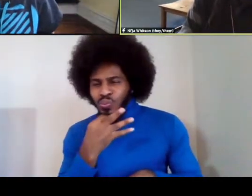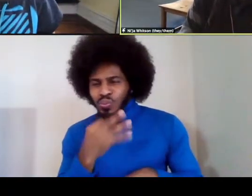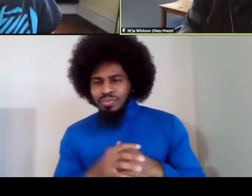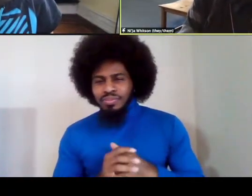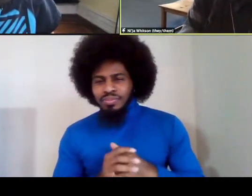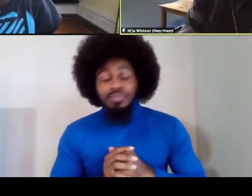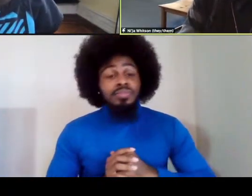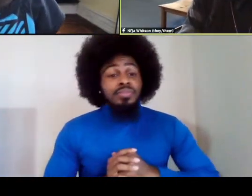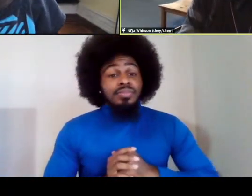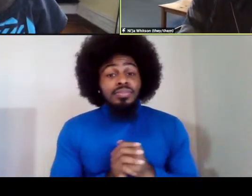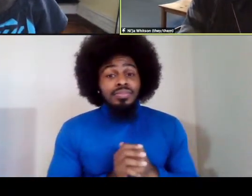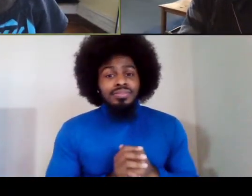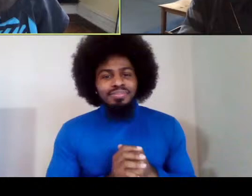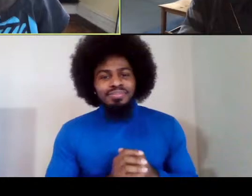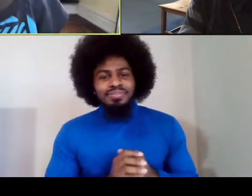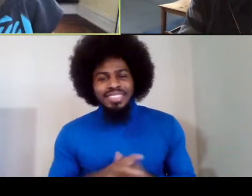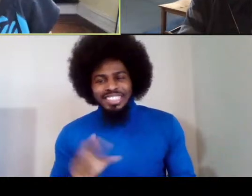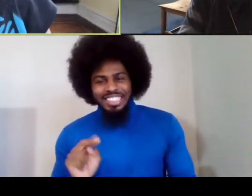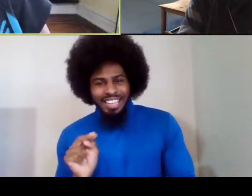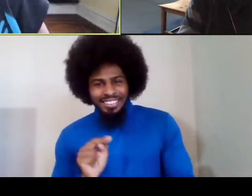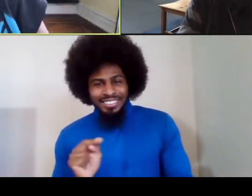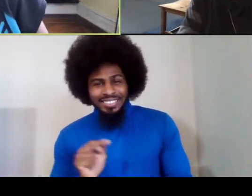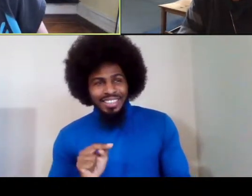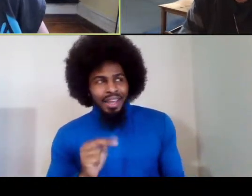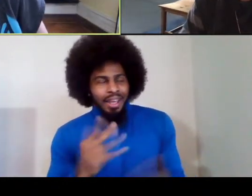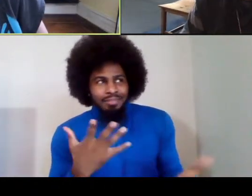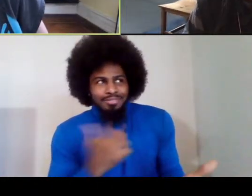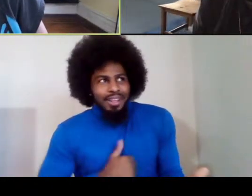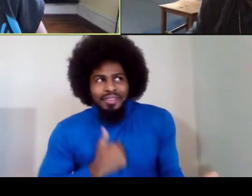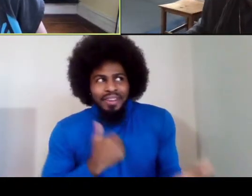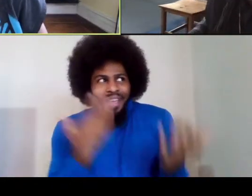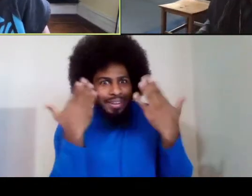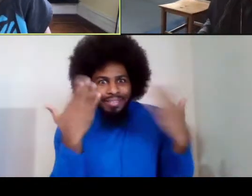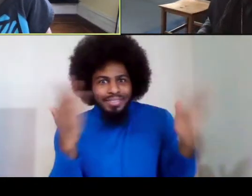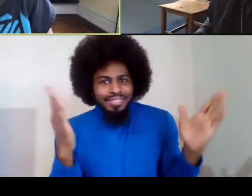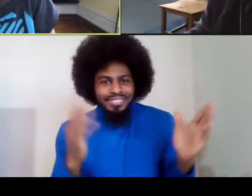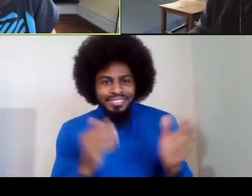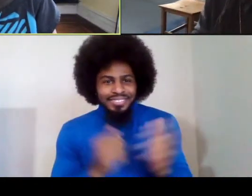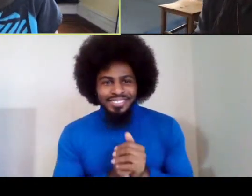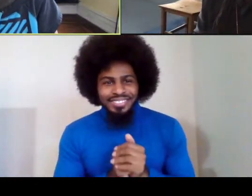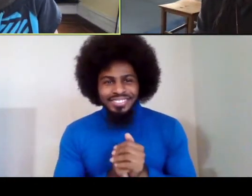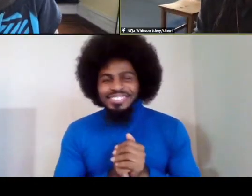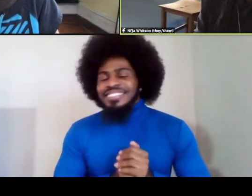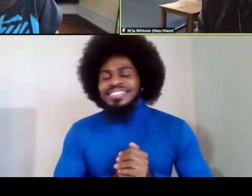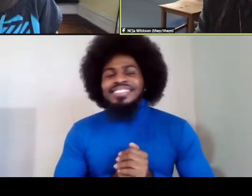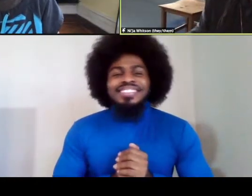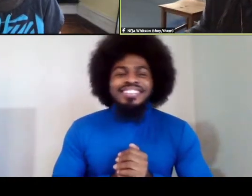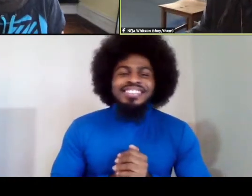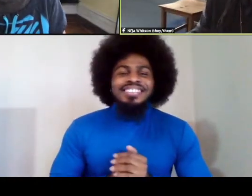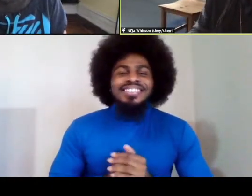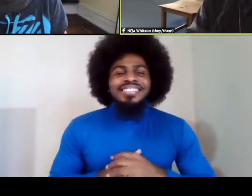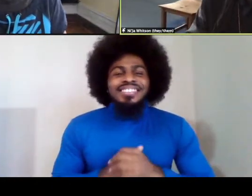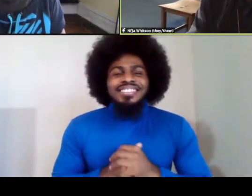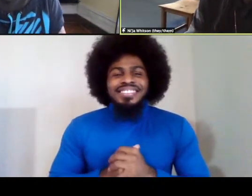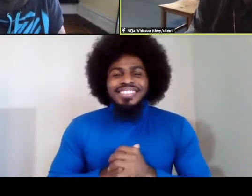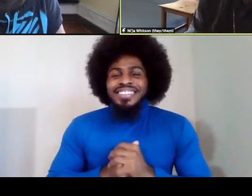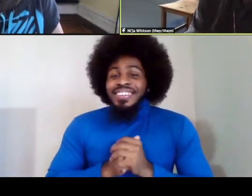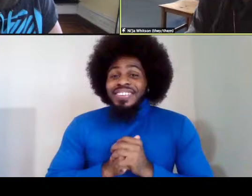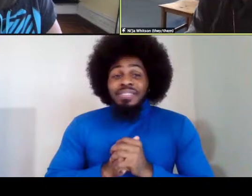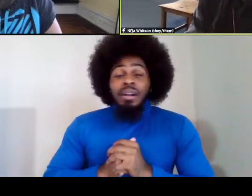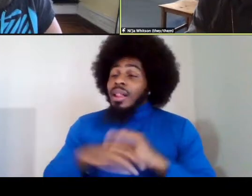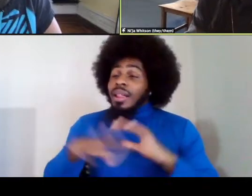know. That's okay. Because the directions. Hey,